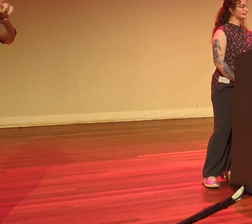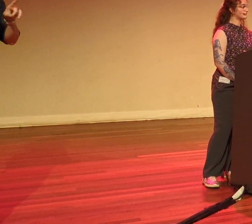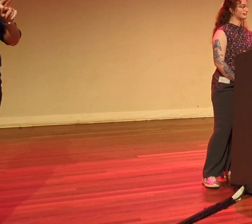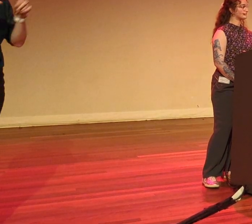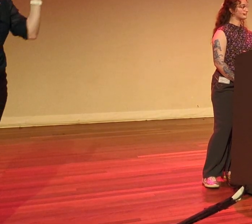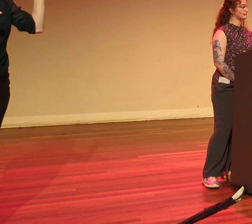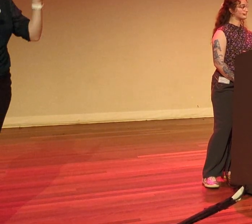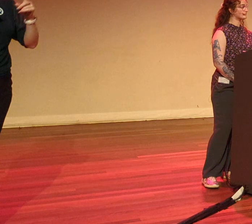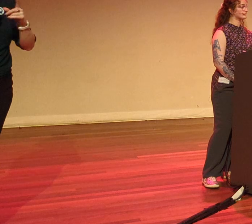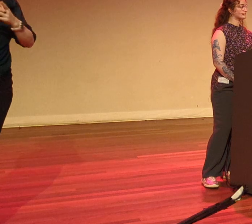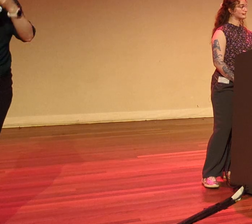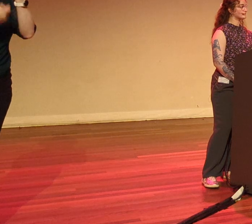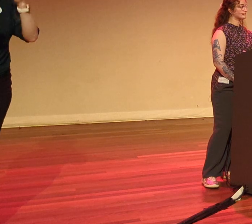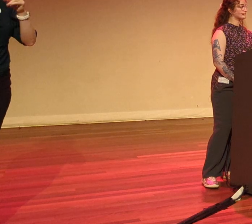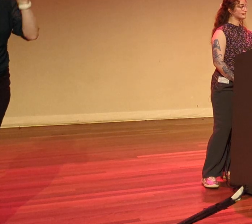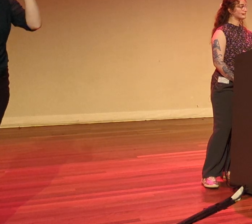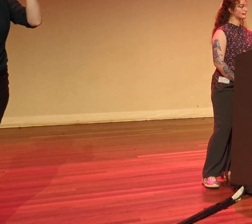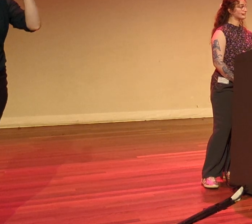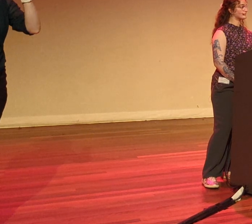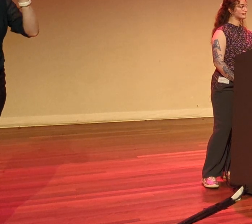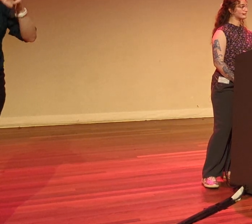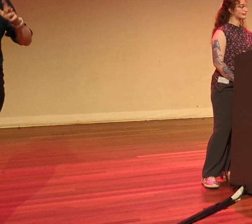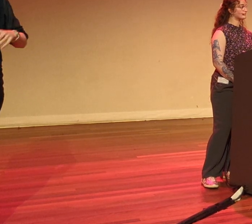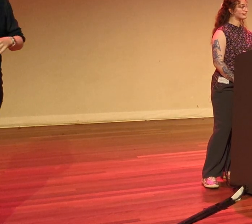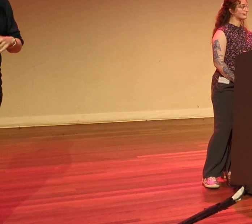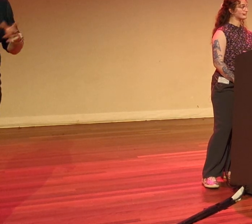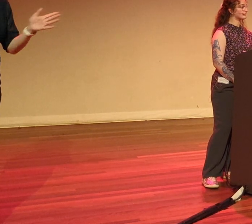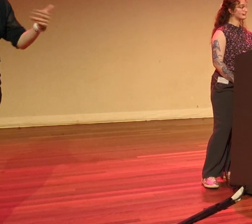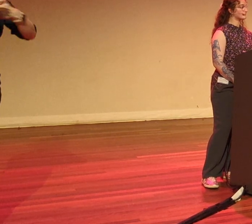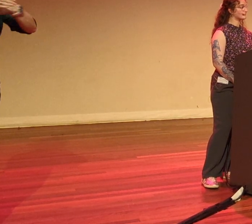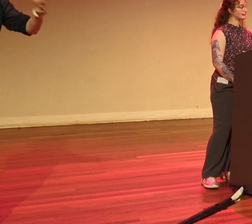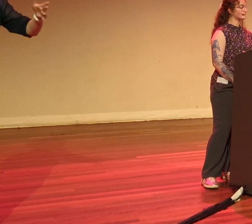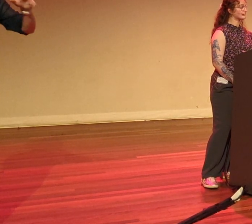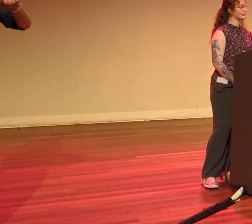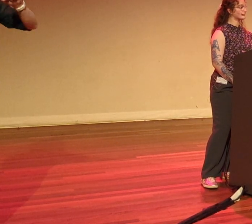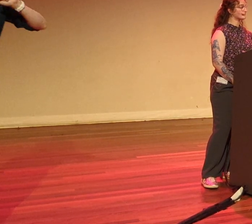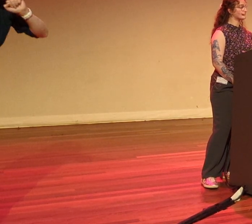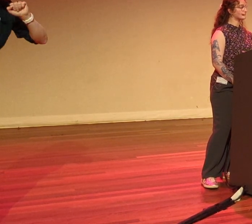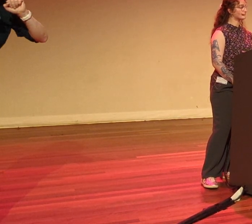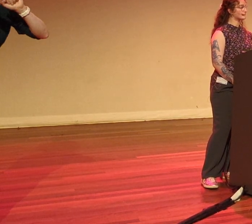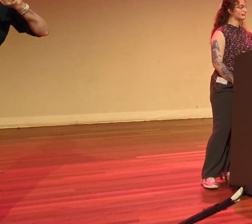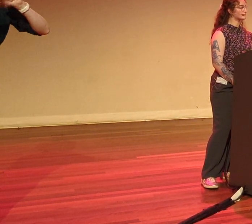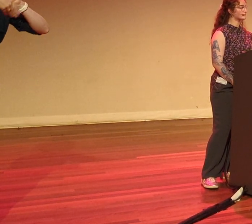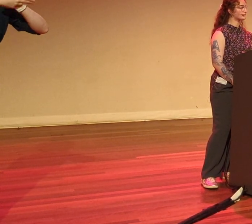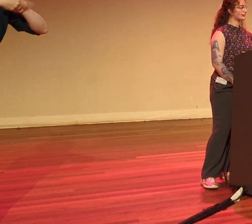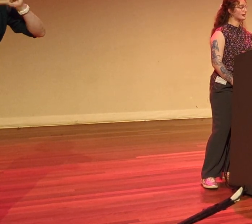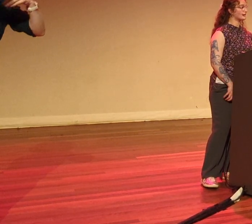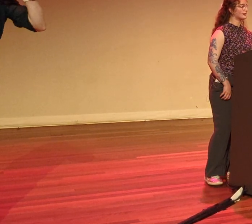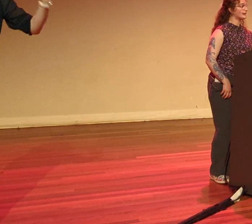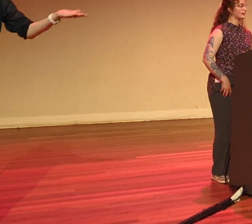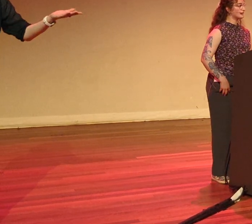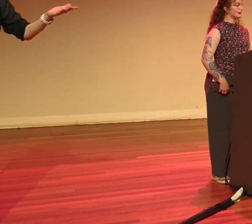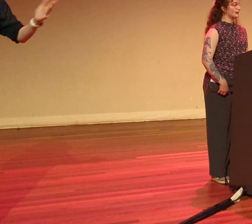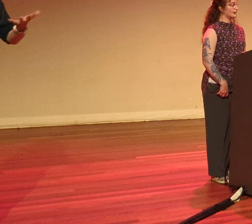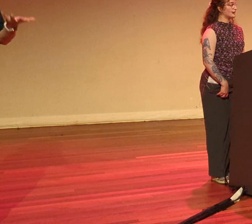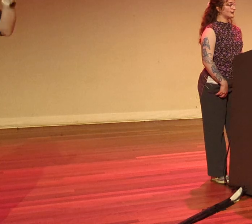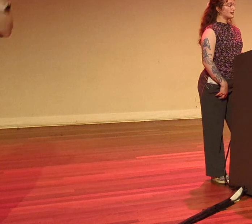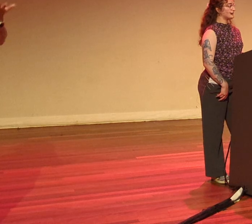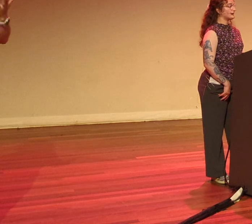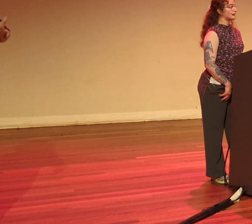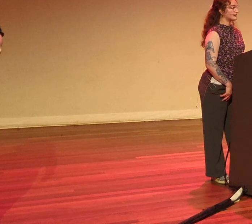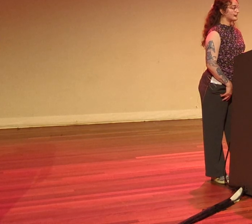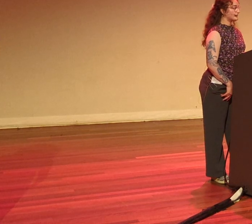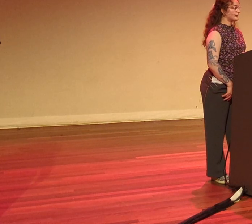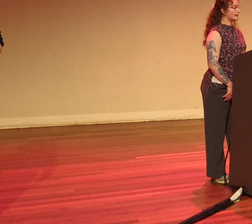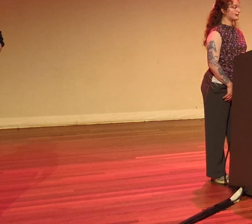box. We don't know what's happening behind. And I think that's a limitation, because sometimes you want to know what the model is